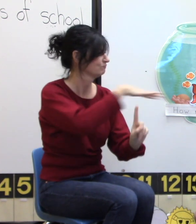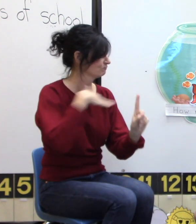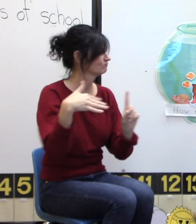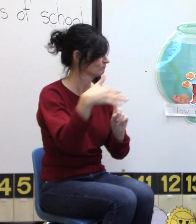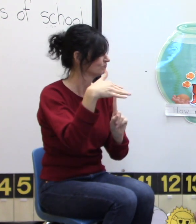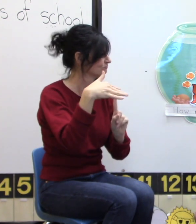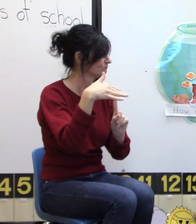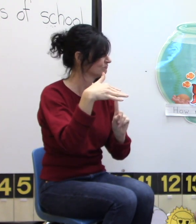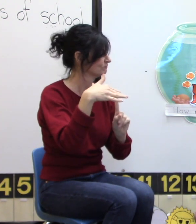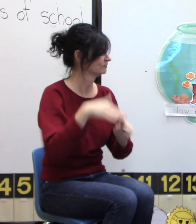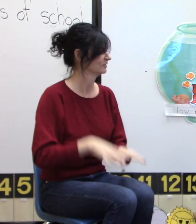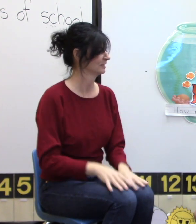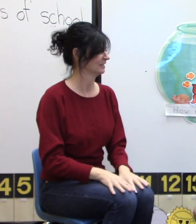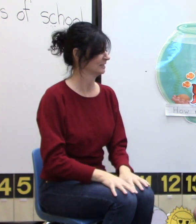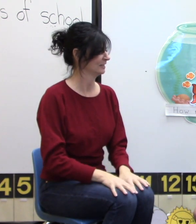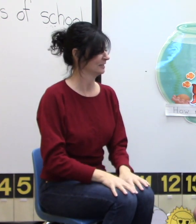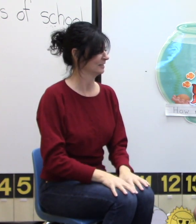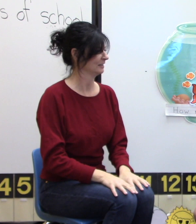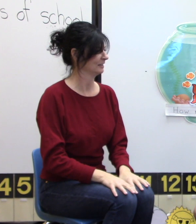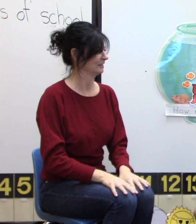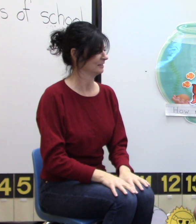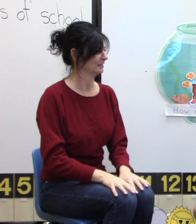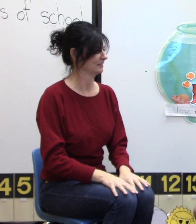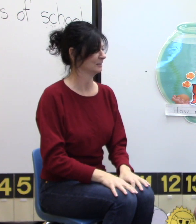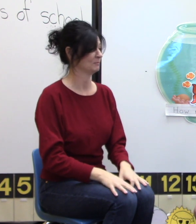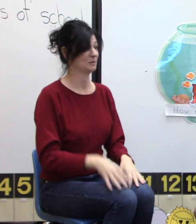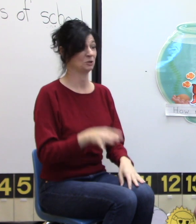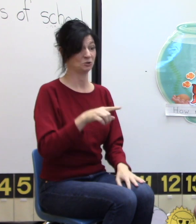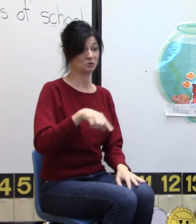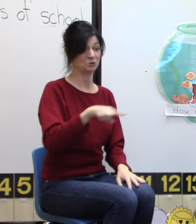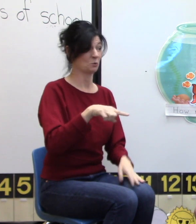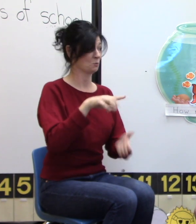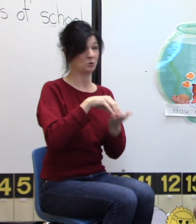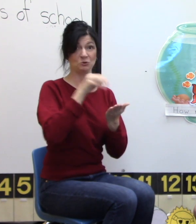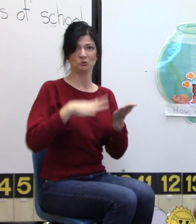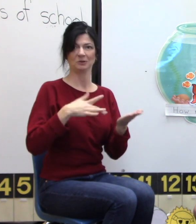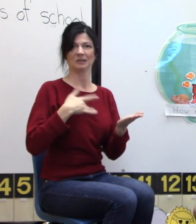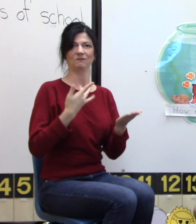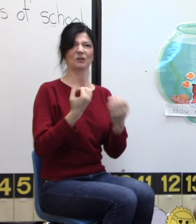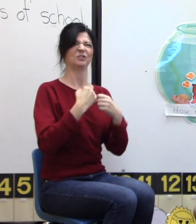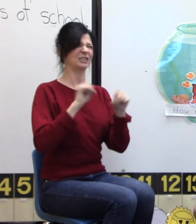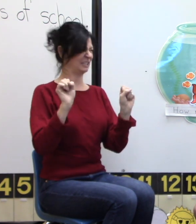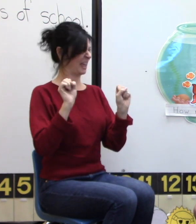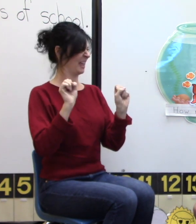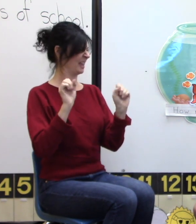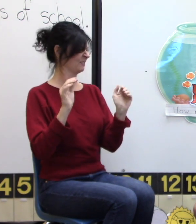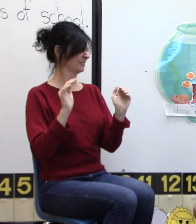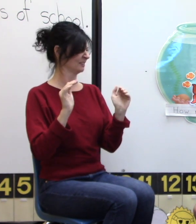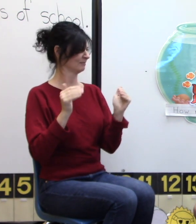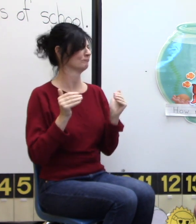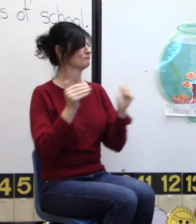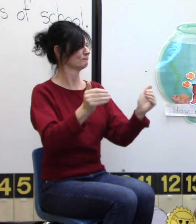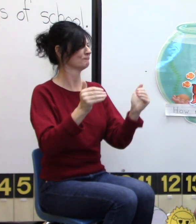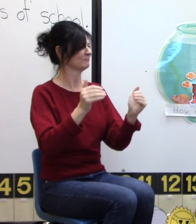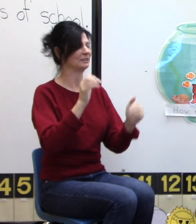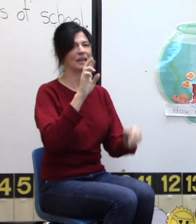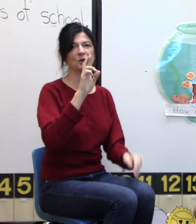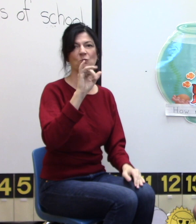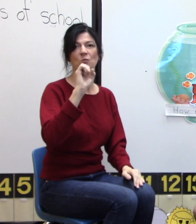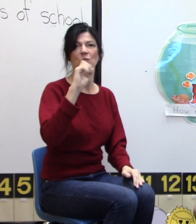Also, our program is a really positive environment. Those students feel safe and